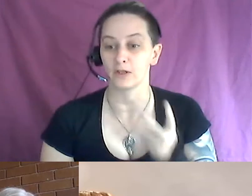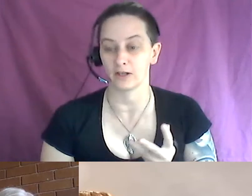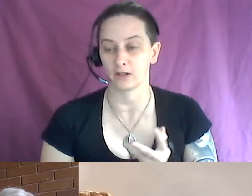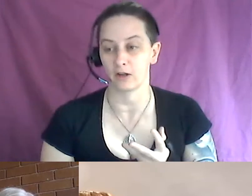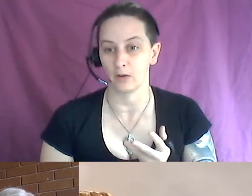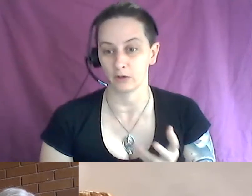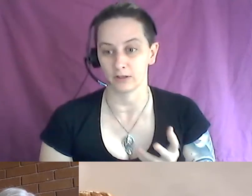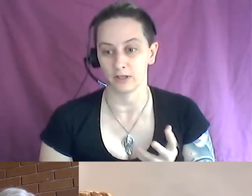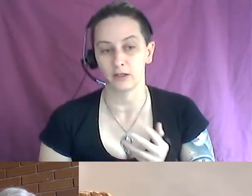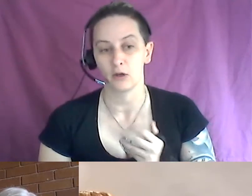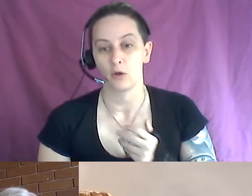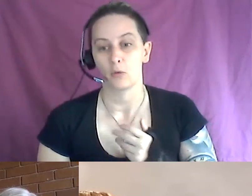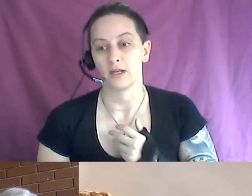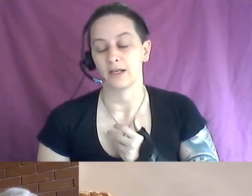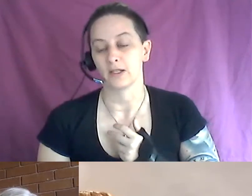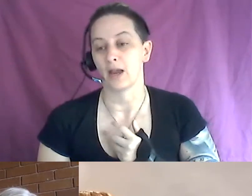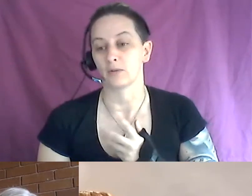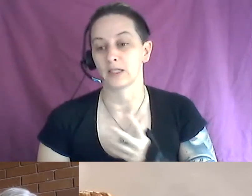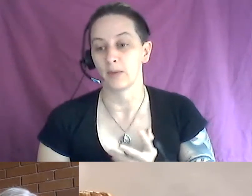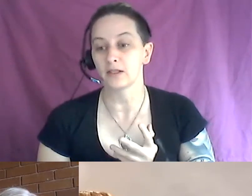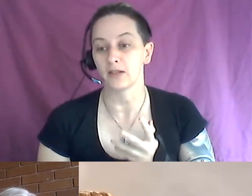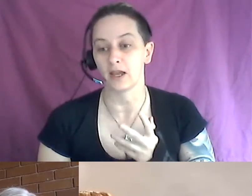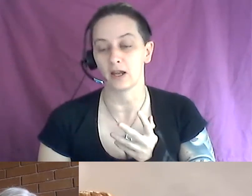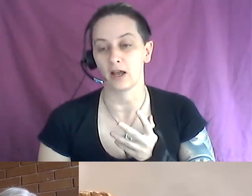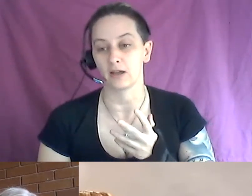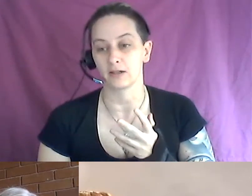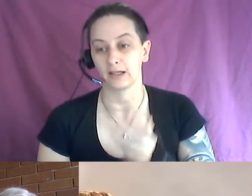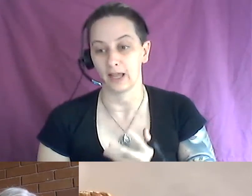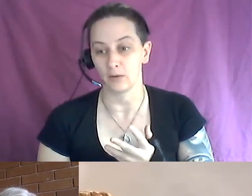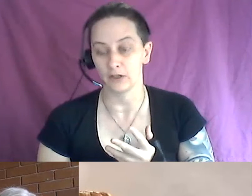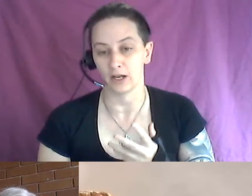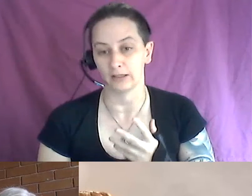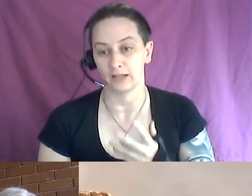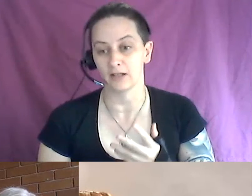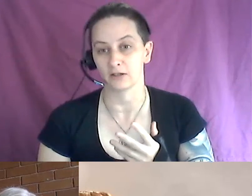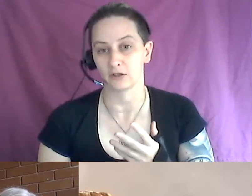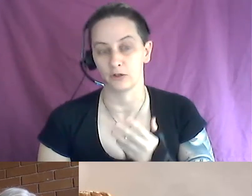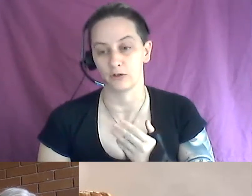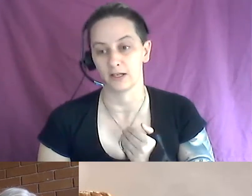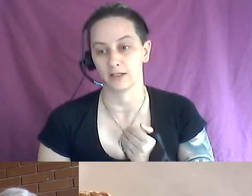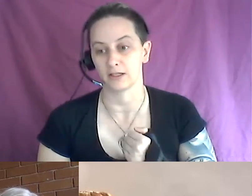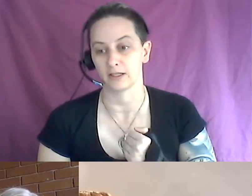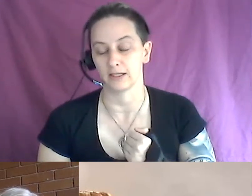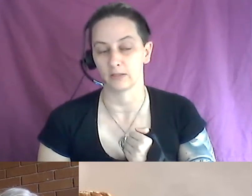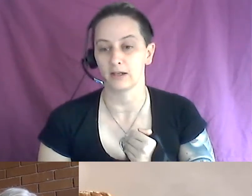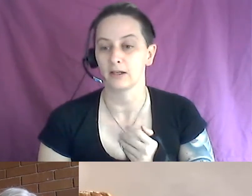the Australian Sign Language Auslan. We need to pay respects to that language that allows us to use their signs in this